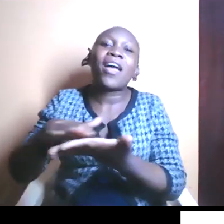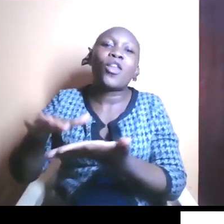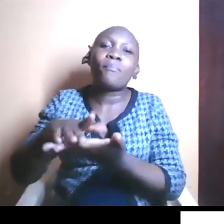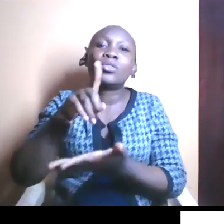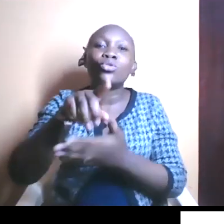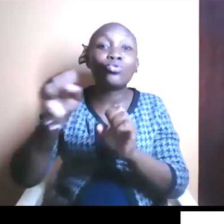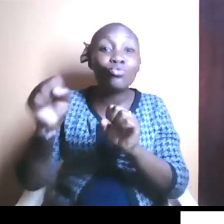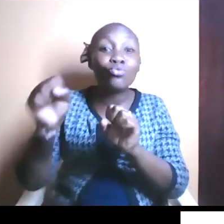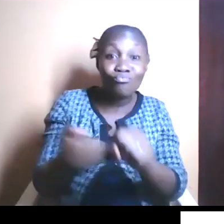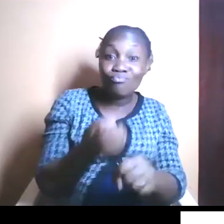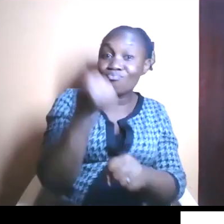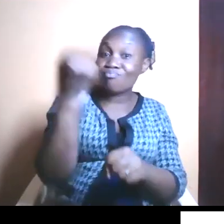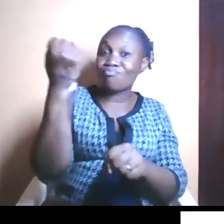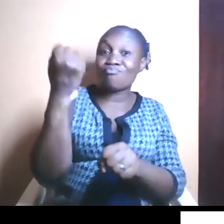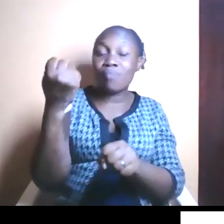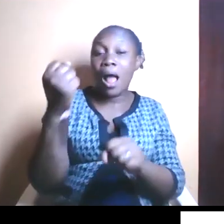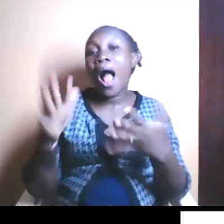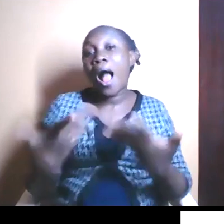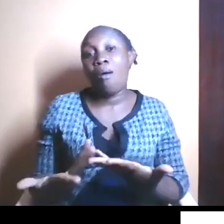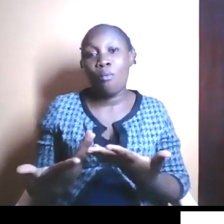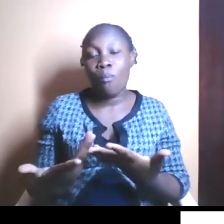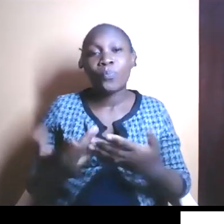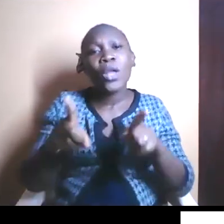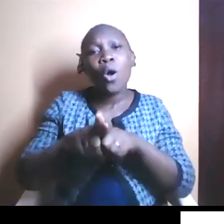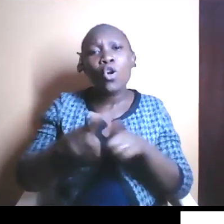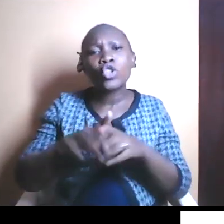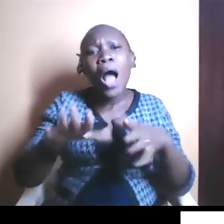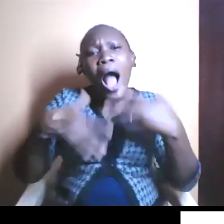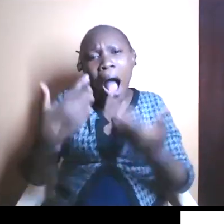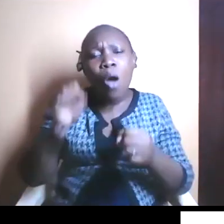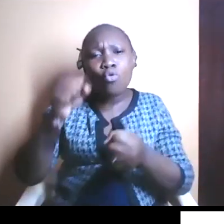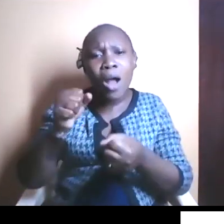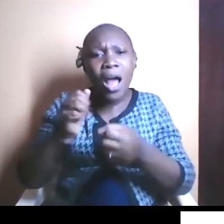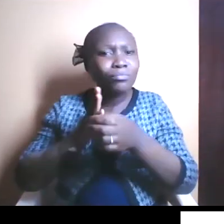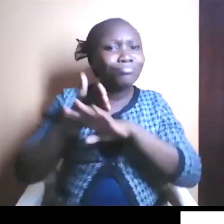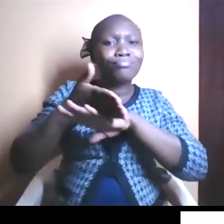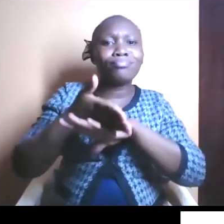How have you ever risen above a toxic work environment?